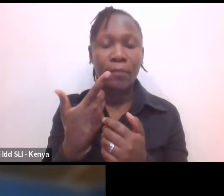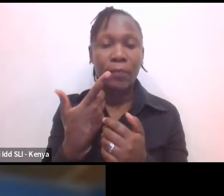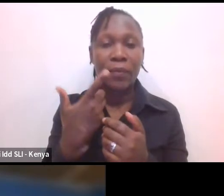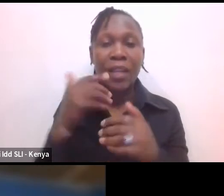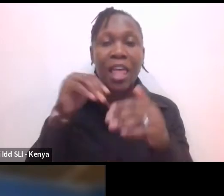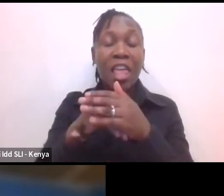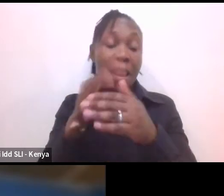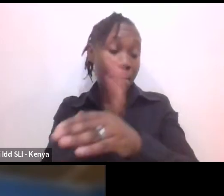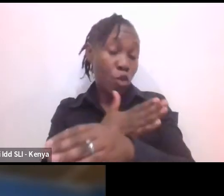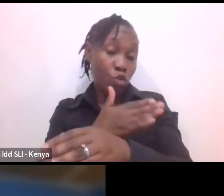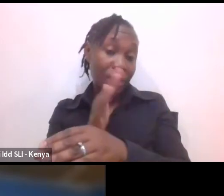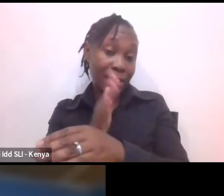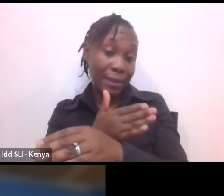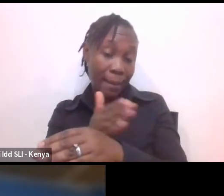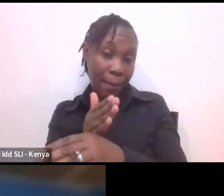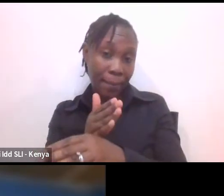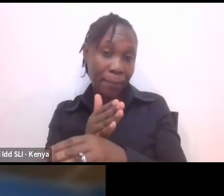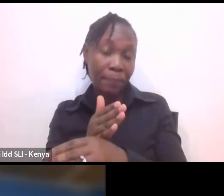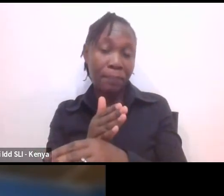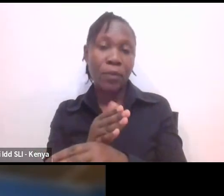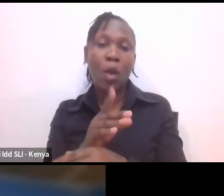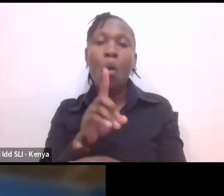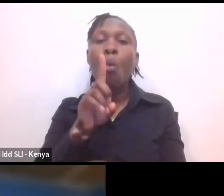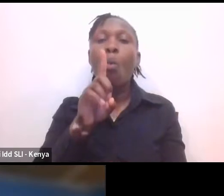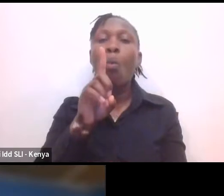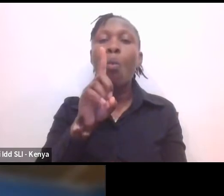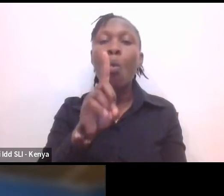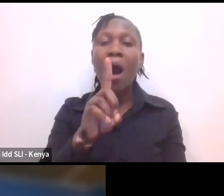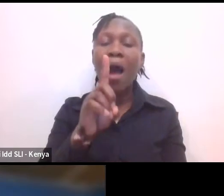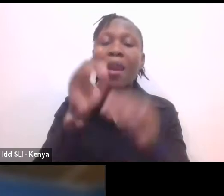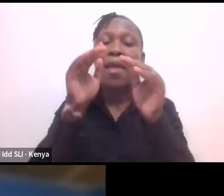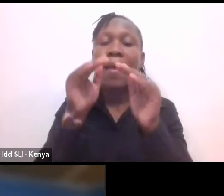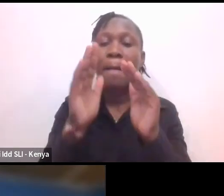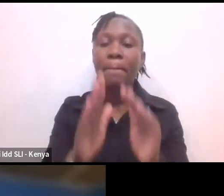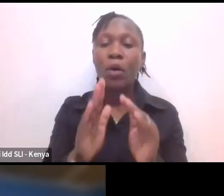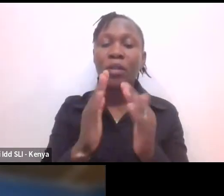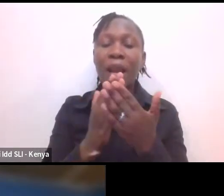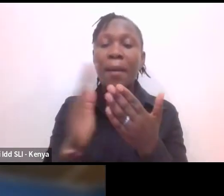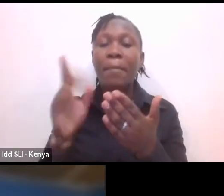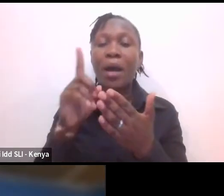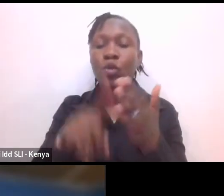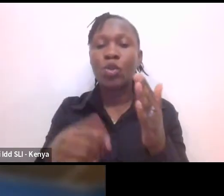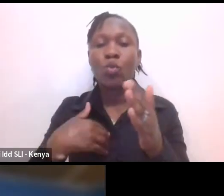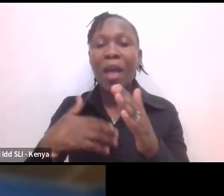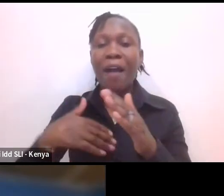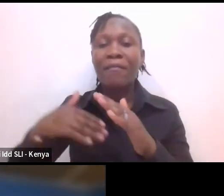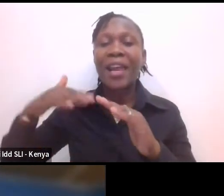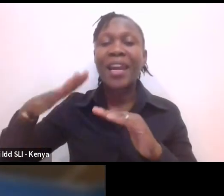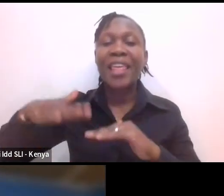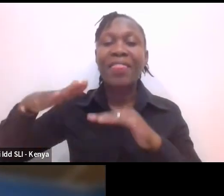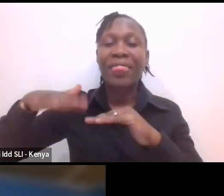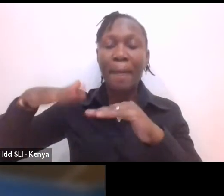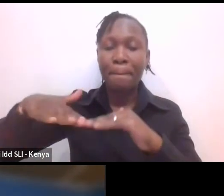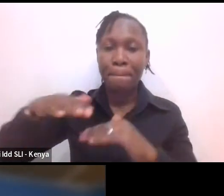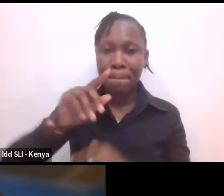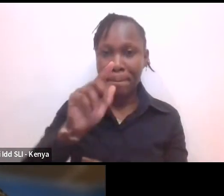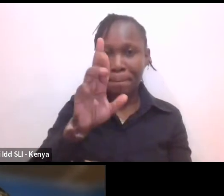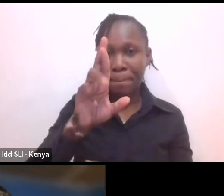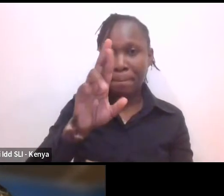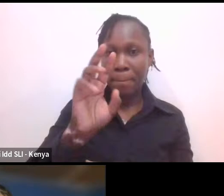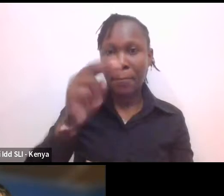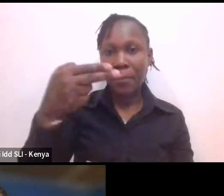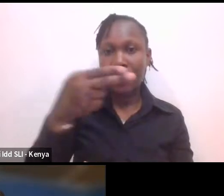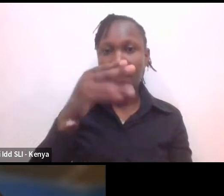music, one of the critical parts of music, of course, is rhythm, and there's a little bit of a root in